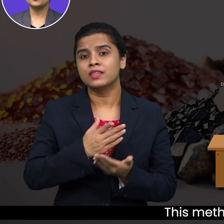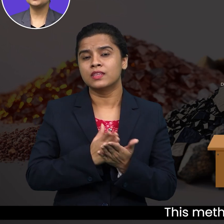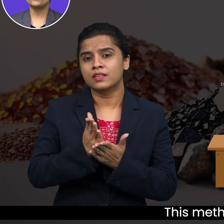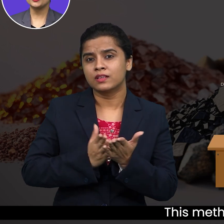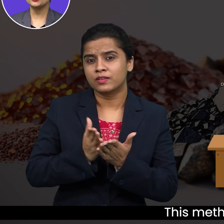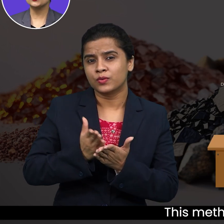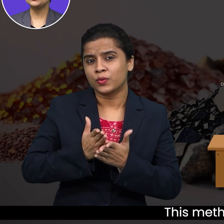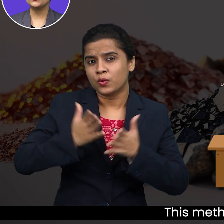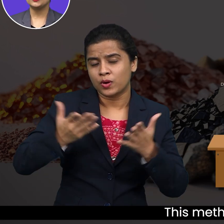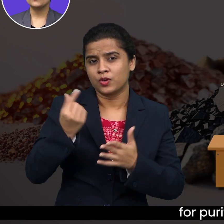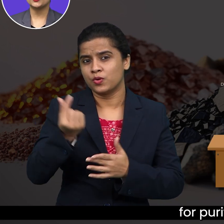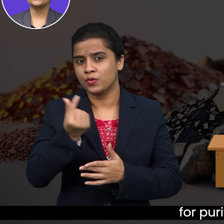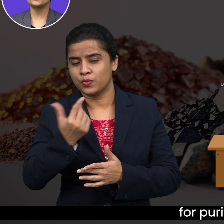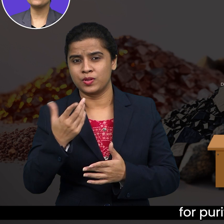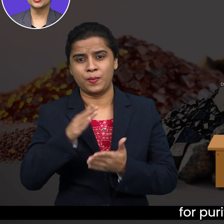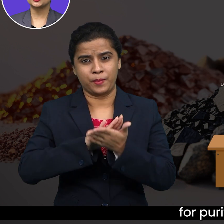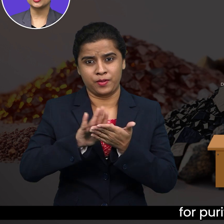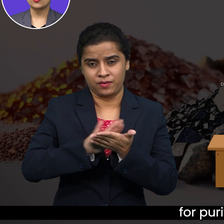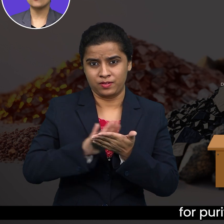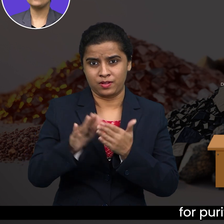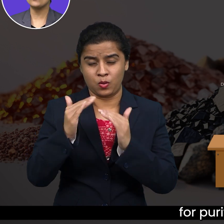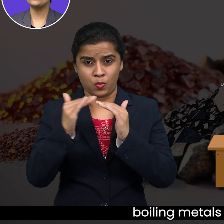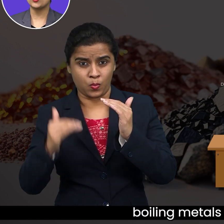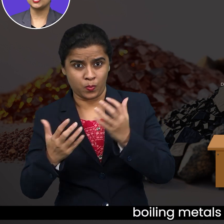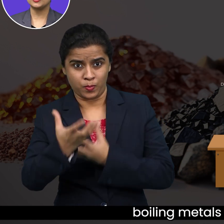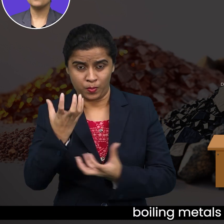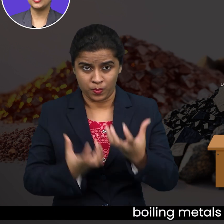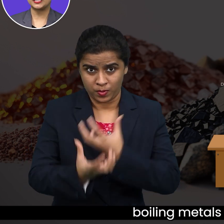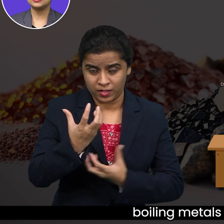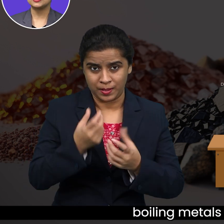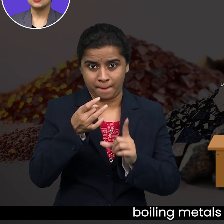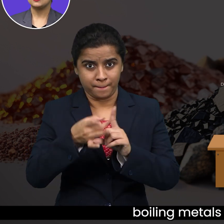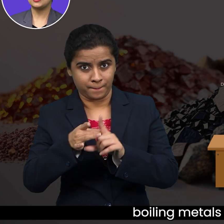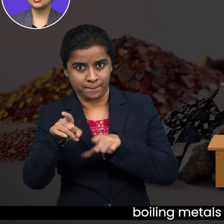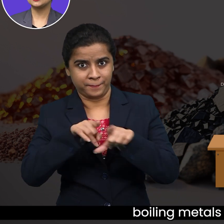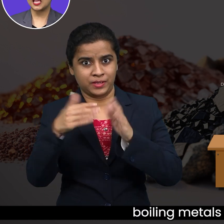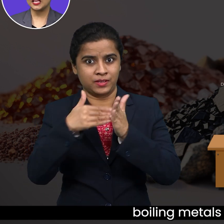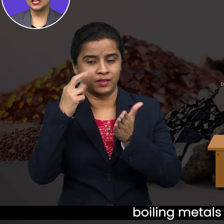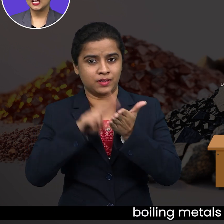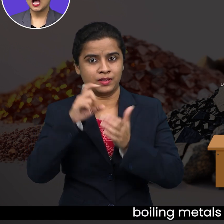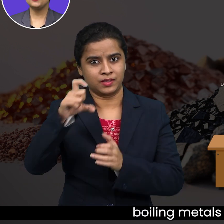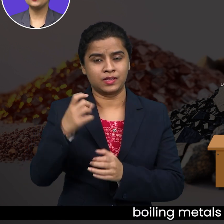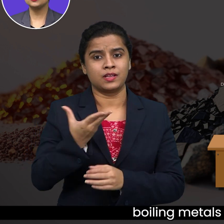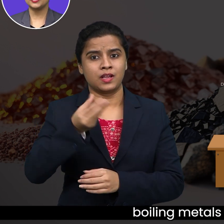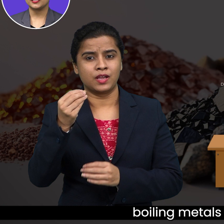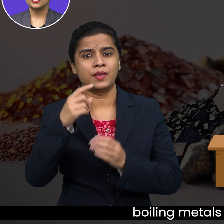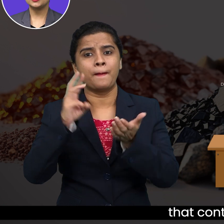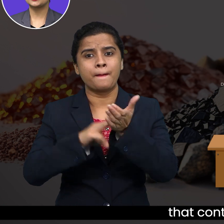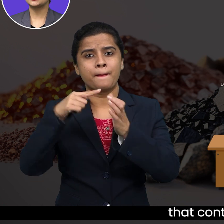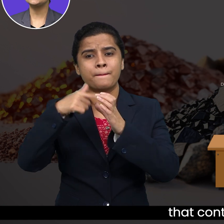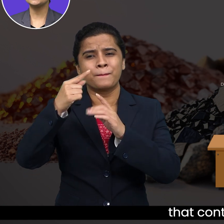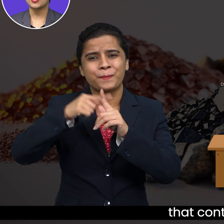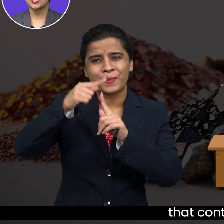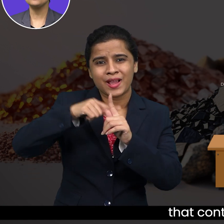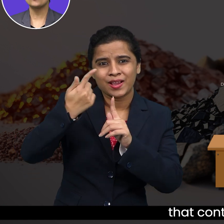This method is very useful for purification of low boiling metals like zinc and mercury